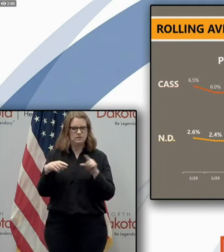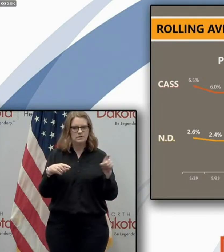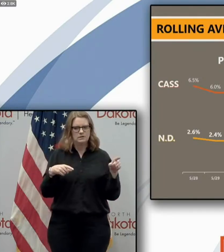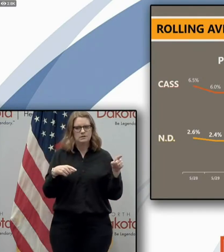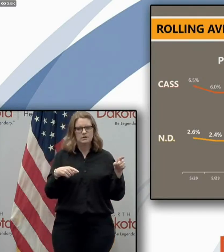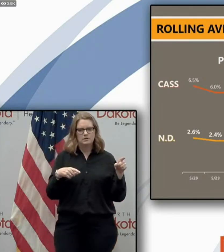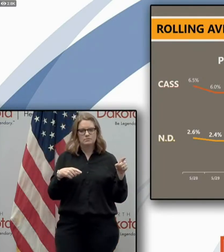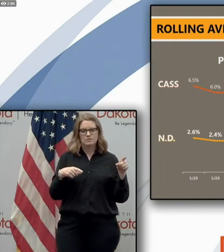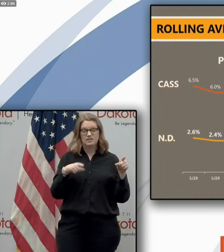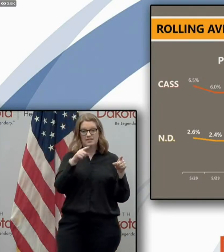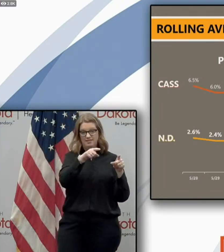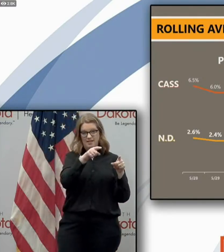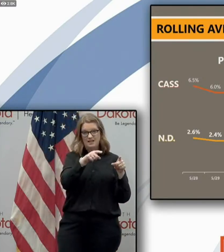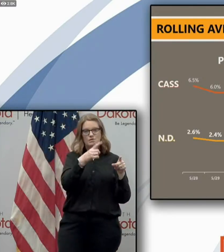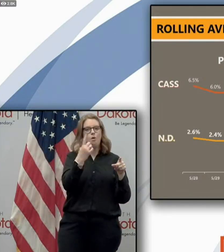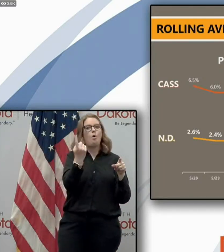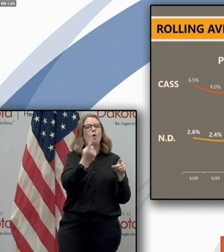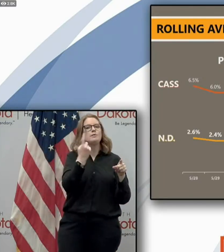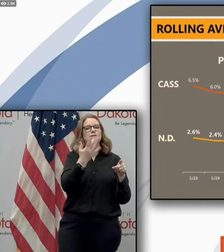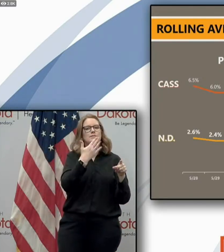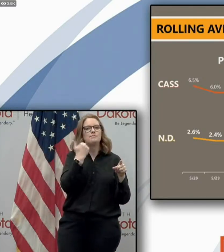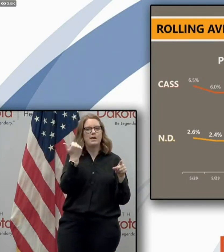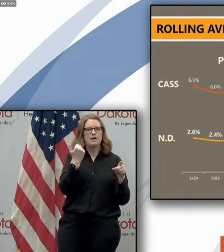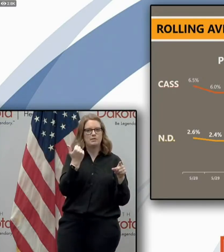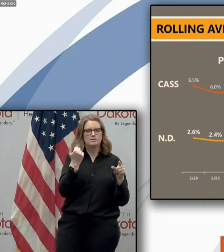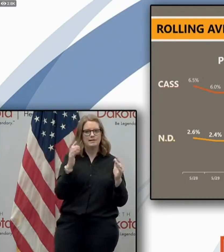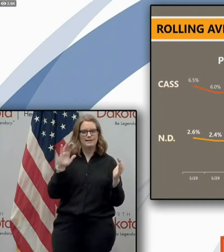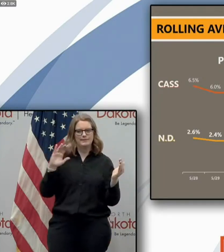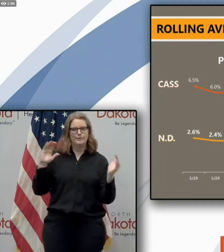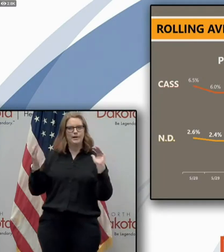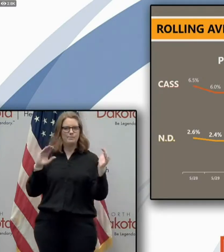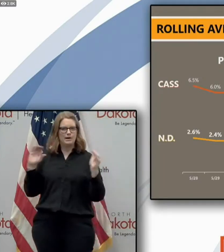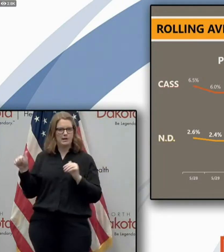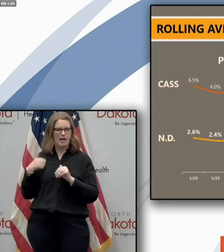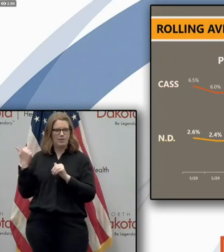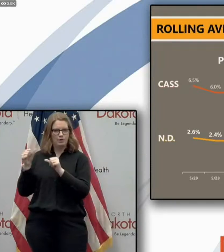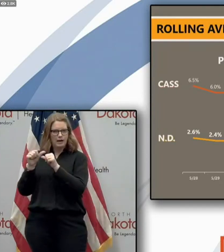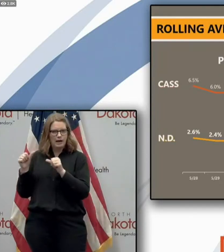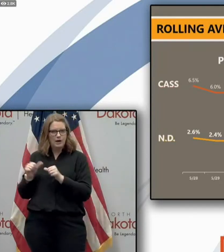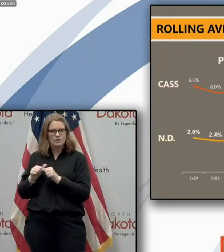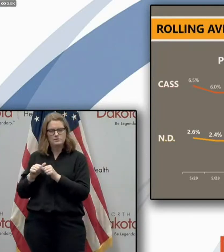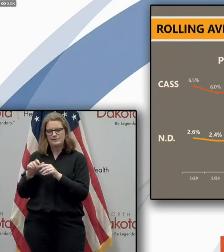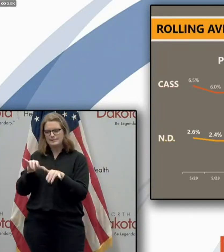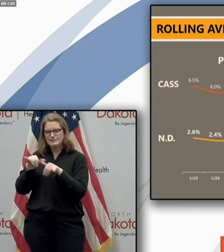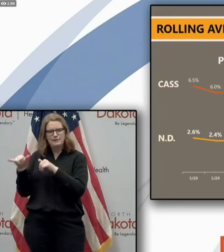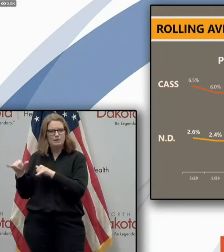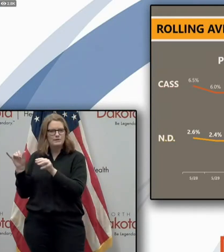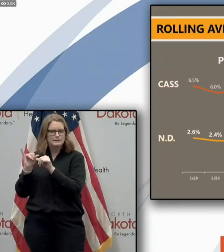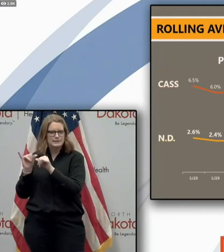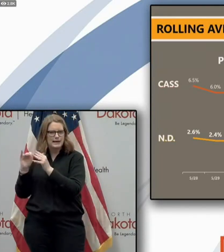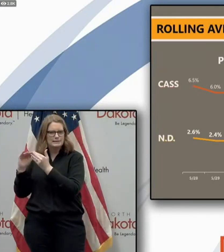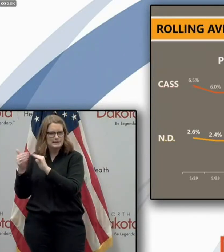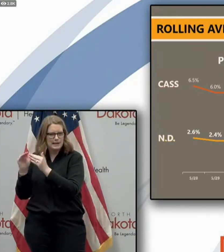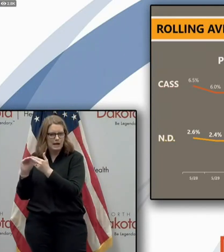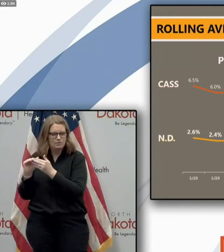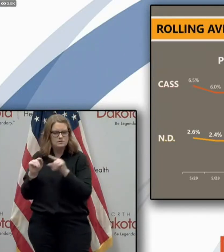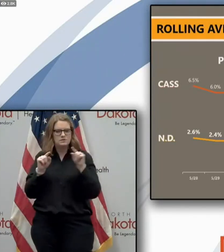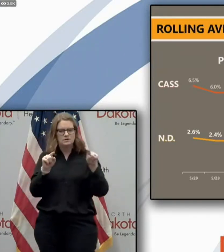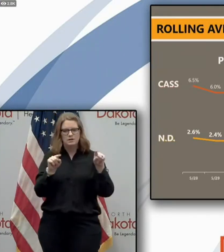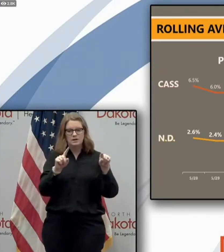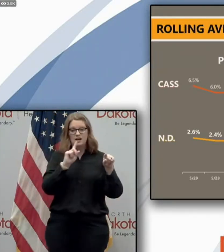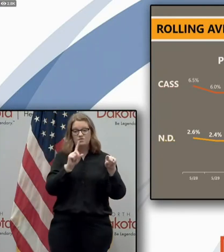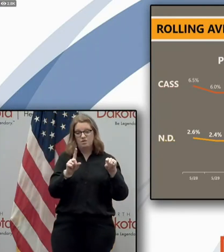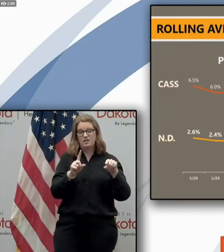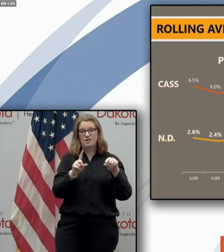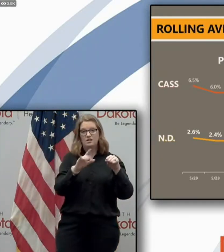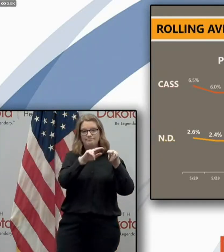shape than other metro areas of similar size and similar demographic mix, and it too has shown great